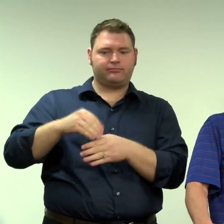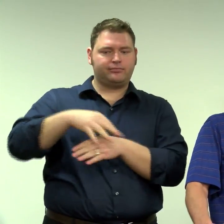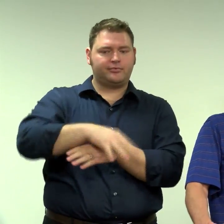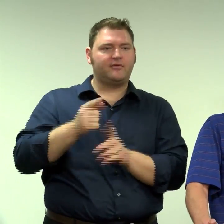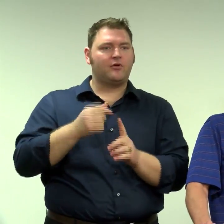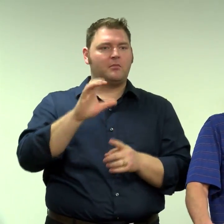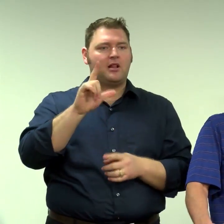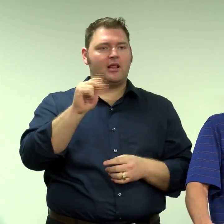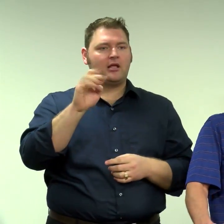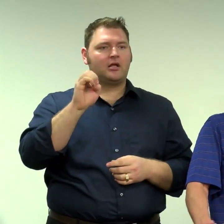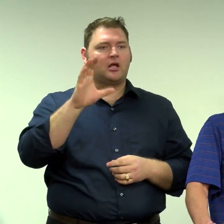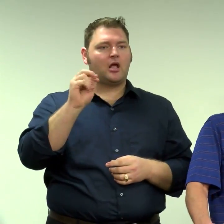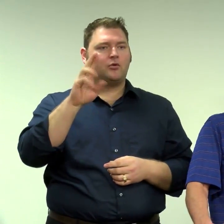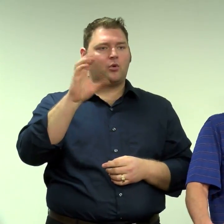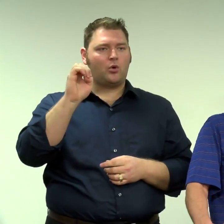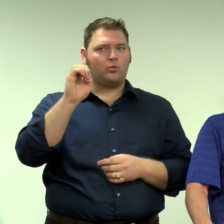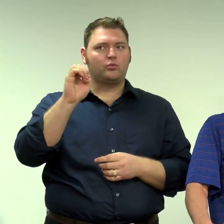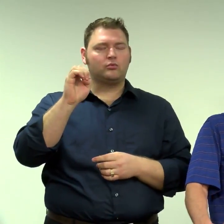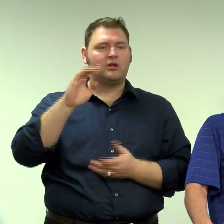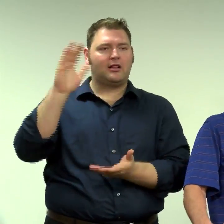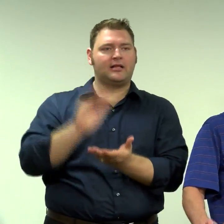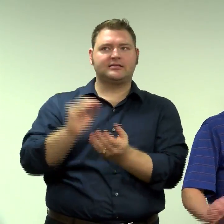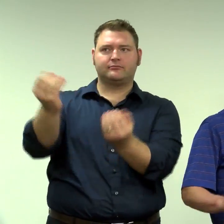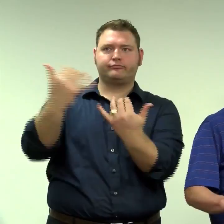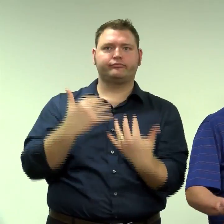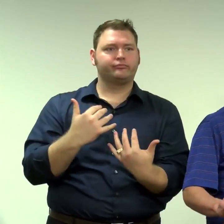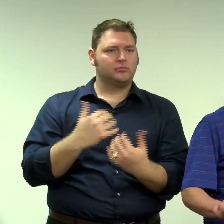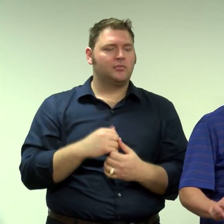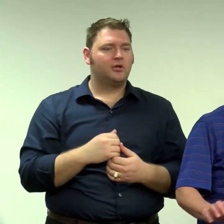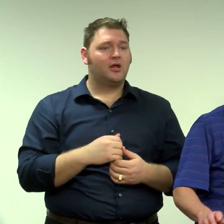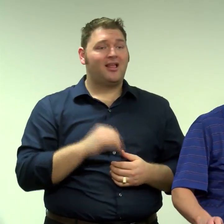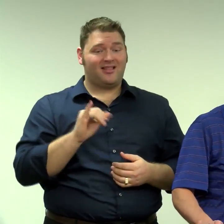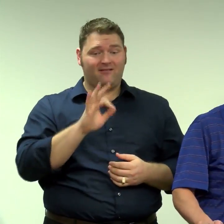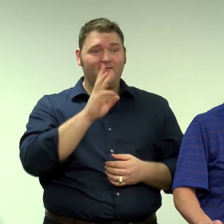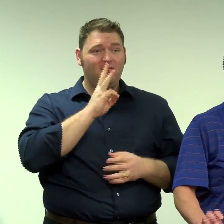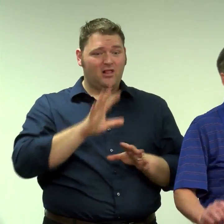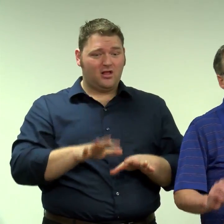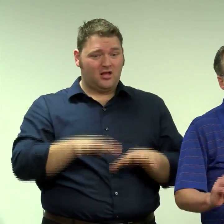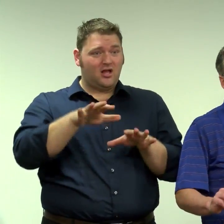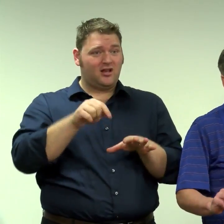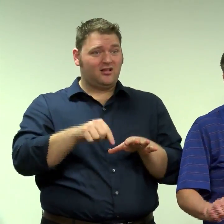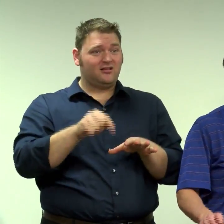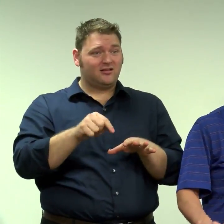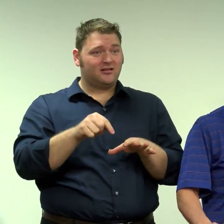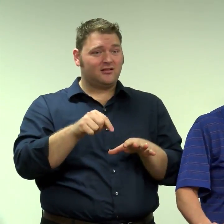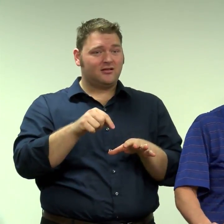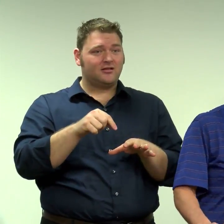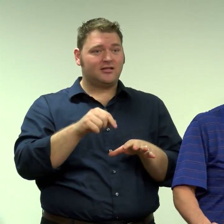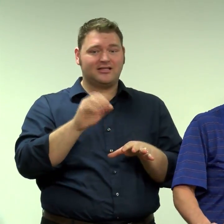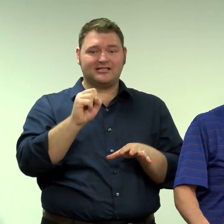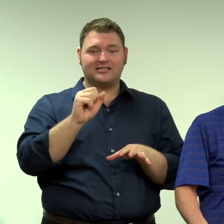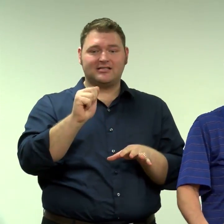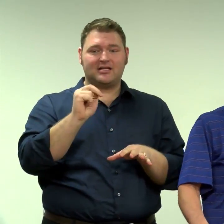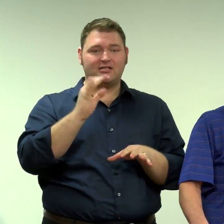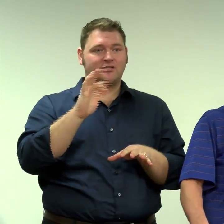The flooding on the West Fork of the San Jacinto, which is the south part of Kingwood, has not yet peaked, and it's about a half a